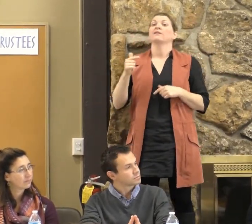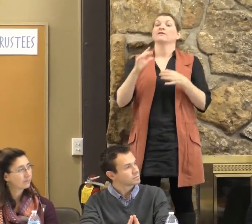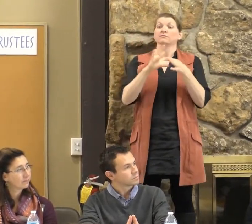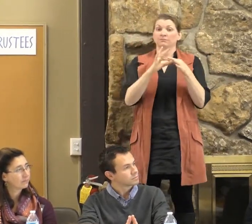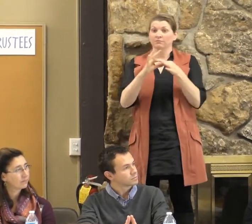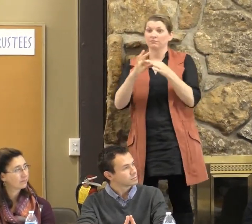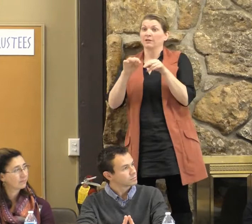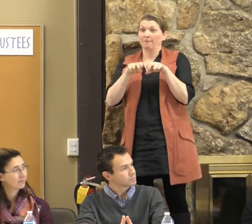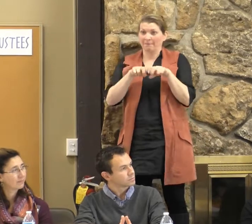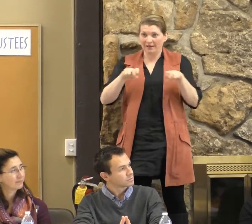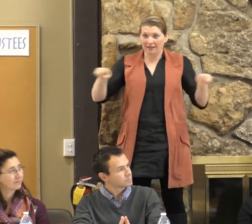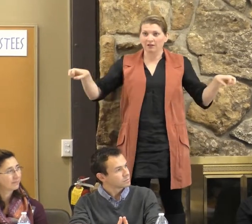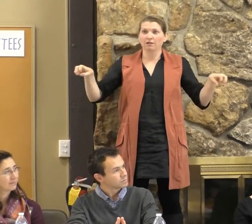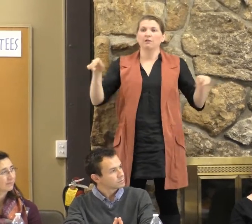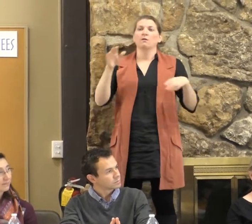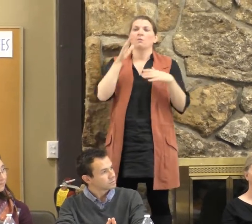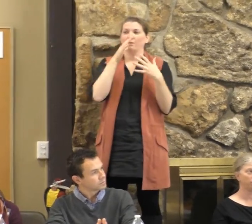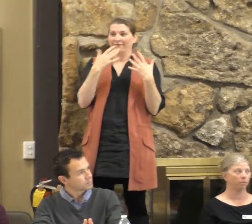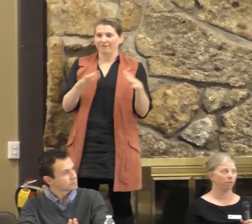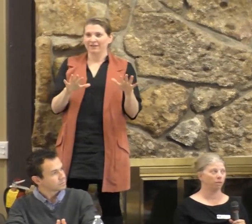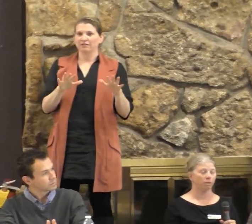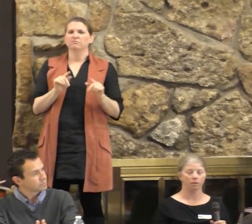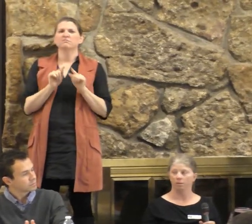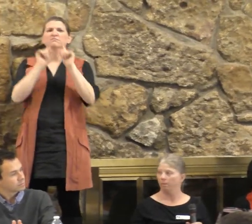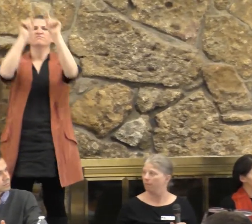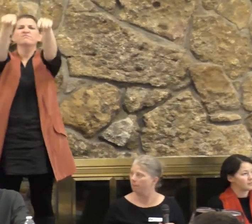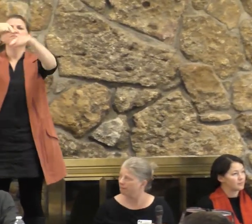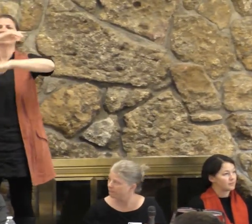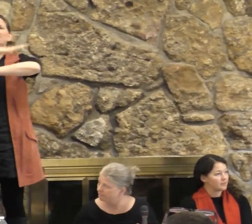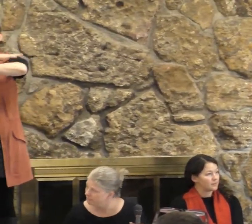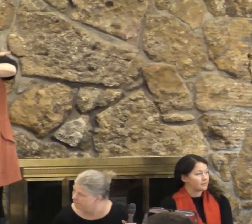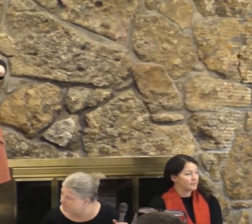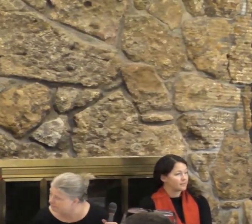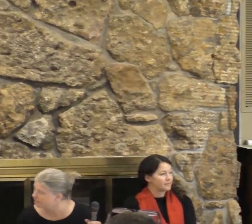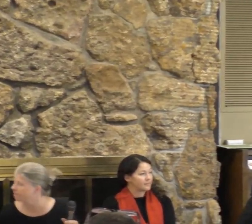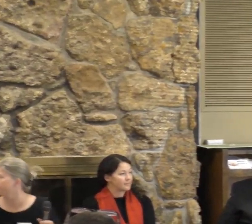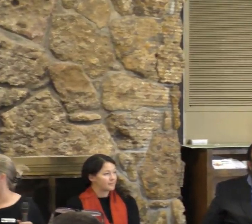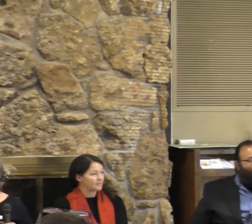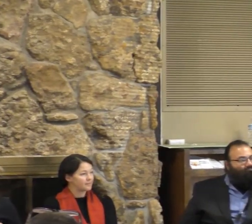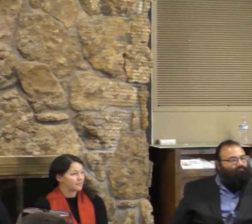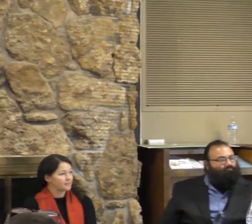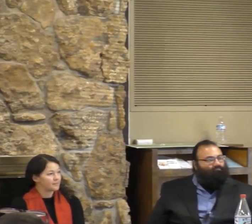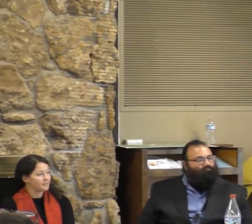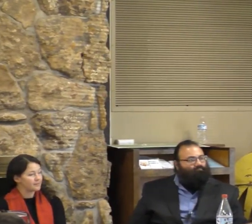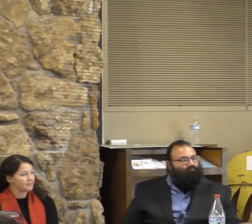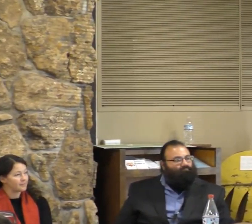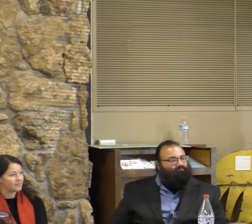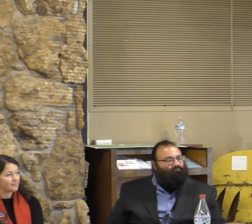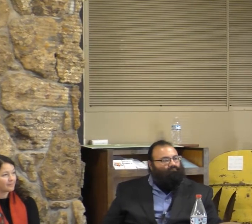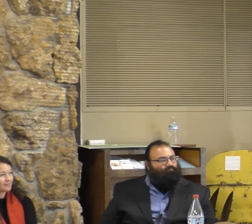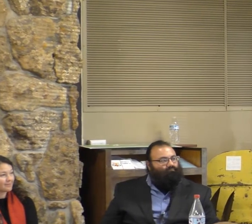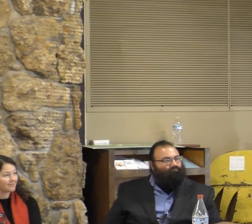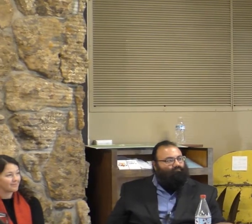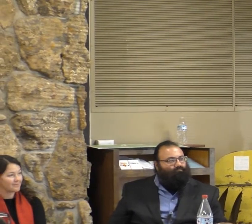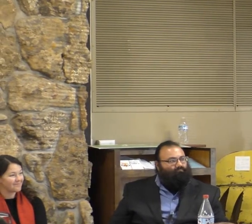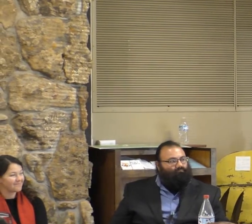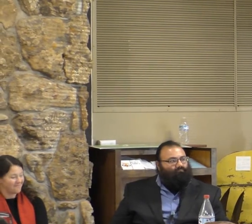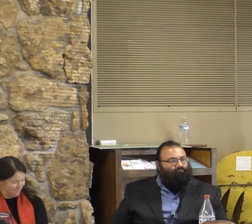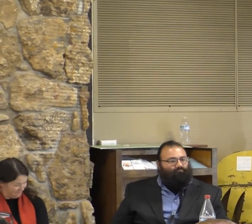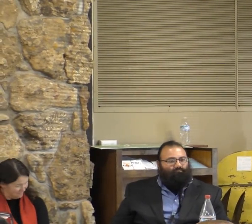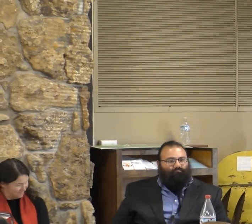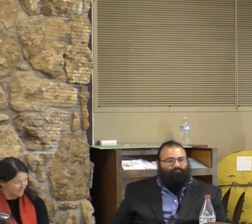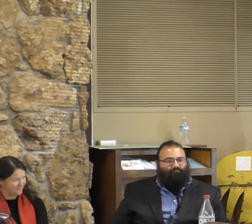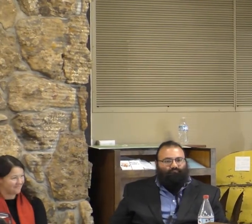eat cookies, you can go talk to people if you have private questions that you want to ask any of these panelists that you don't want to ask in a group.